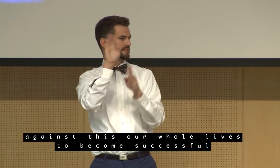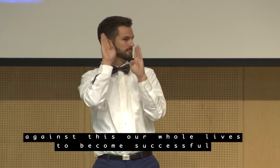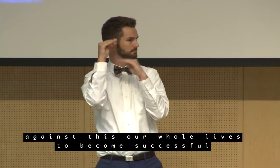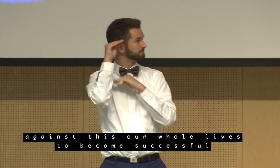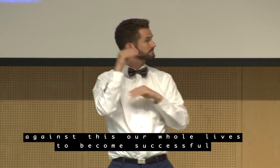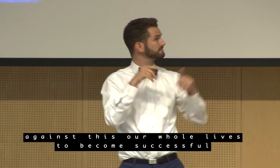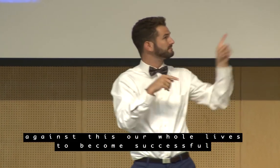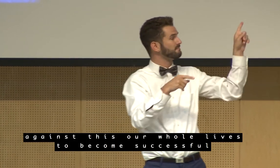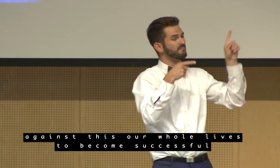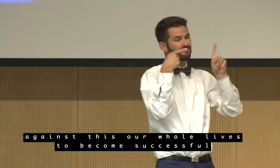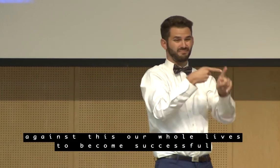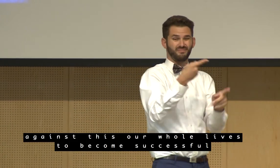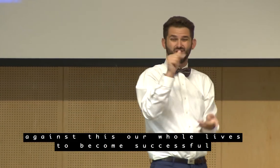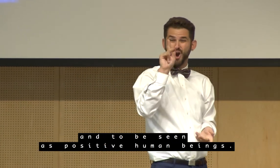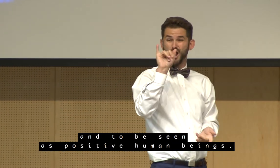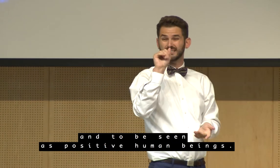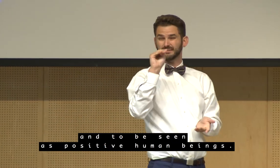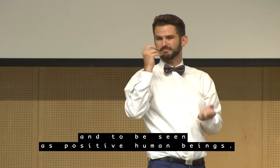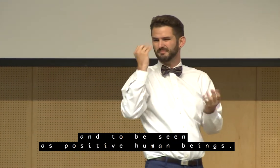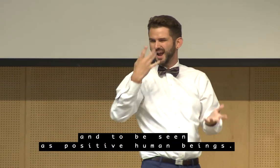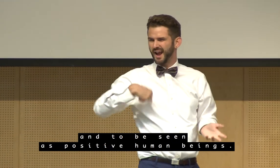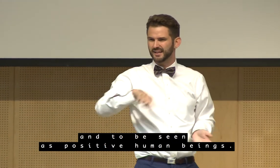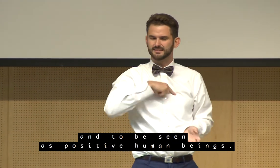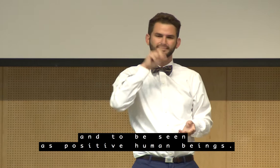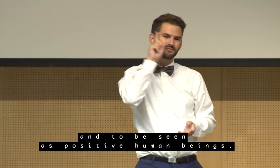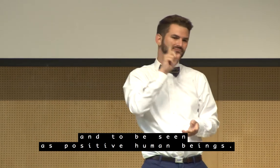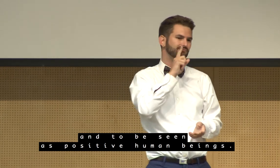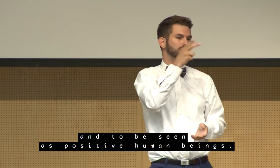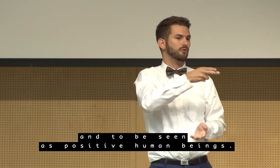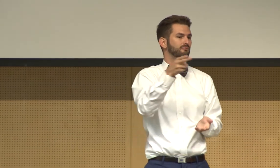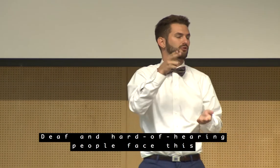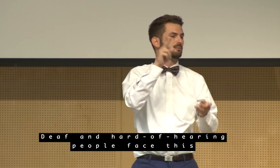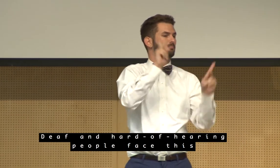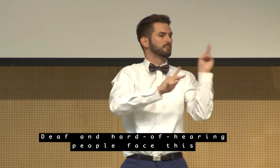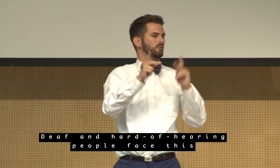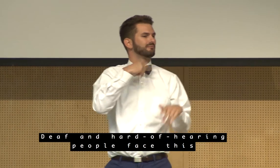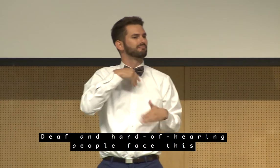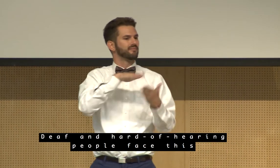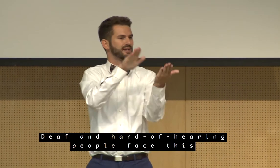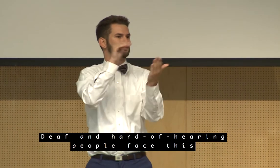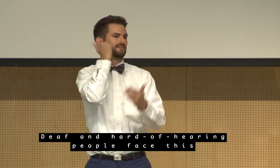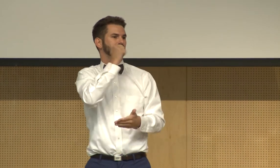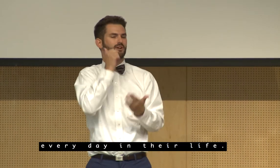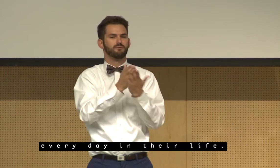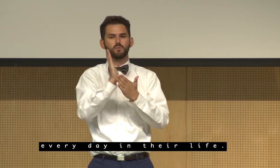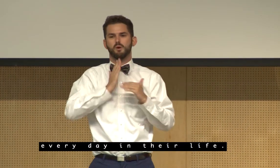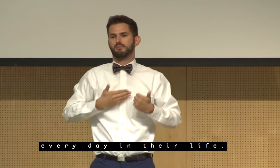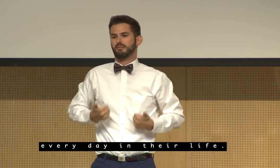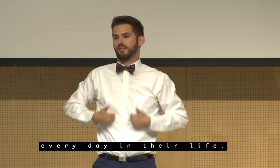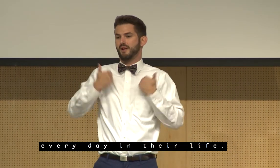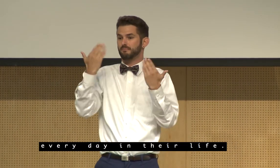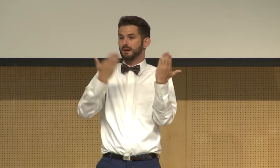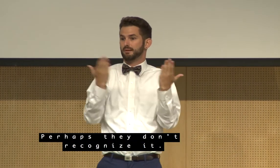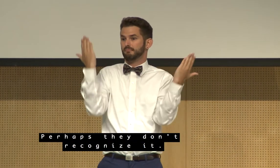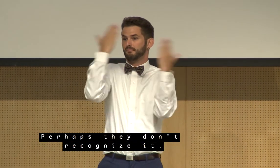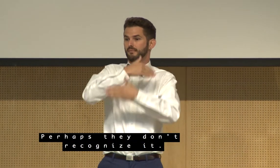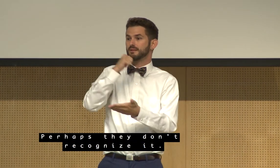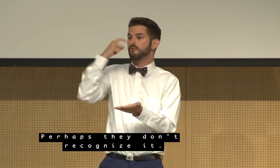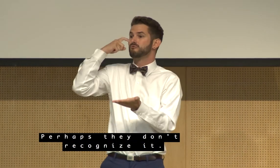our whole lives to become successful and to be seen as positive human beings. Deaf and hard of hearing people face this every day in their life. Perhaps they don't